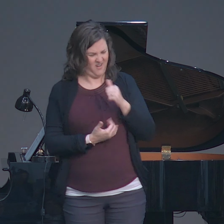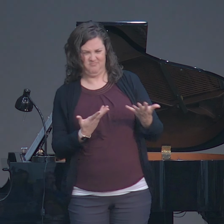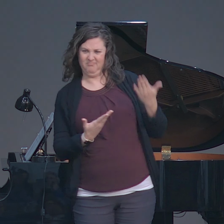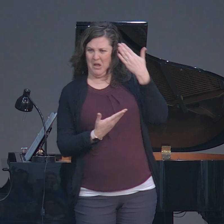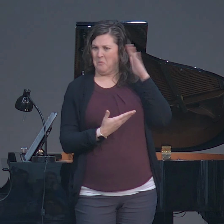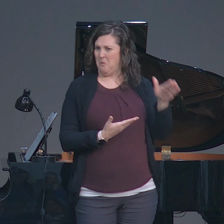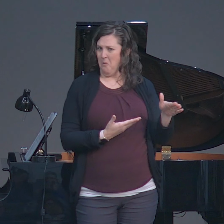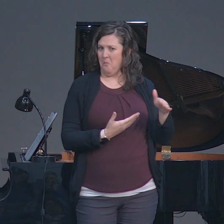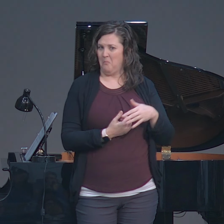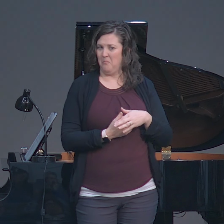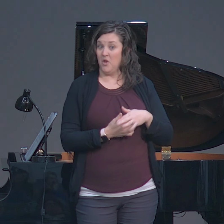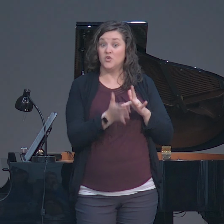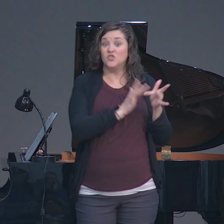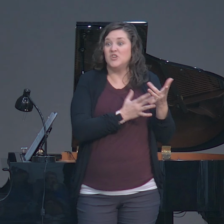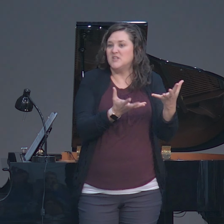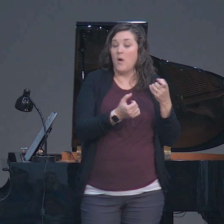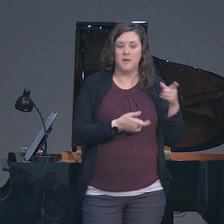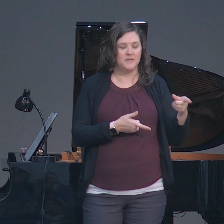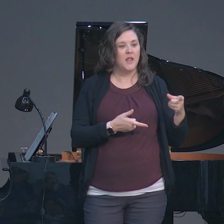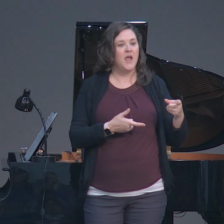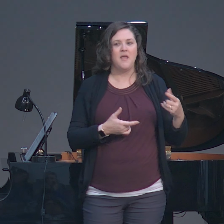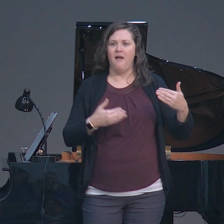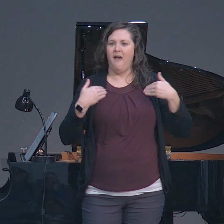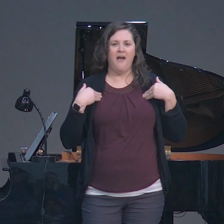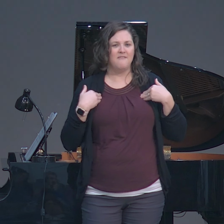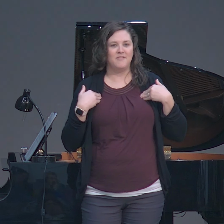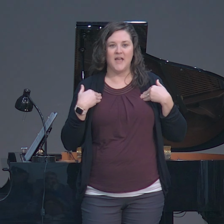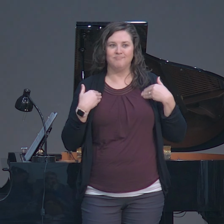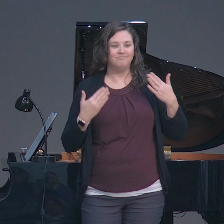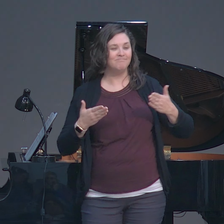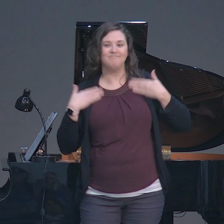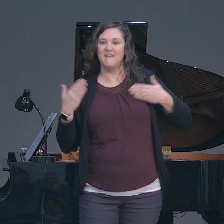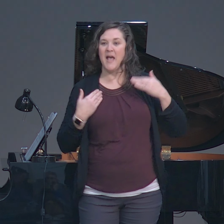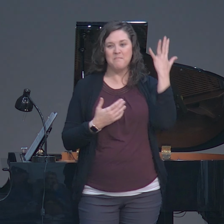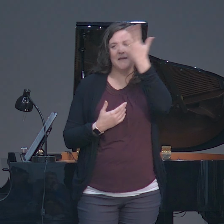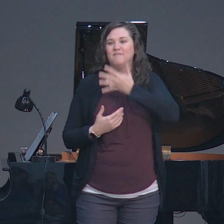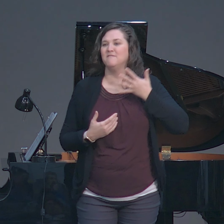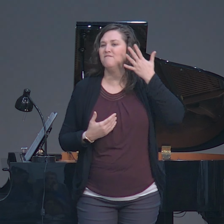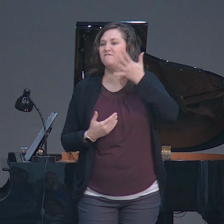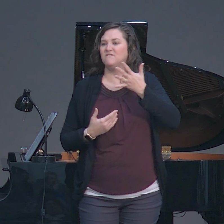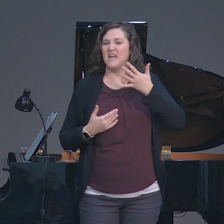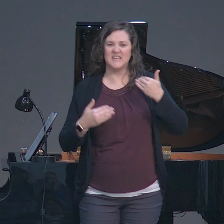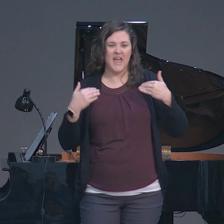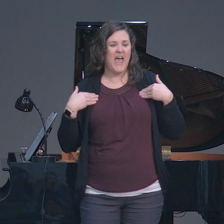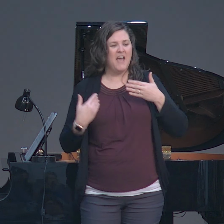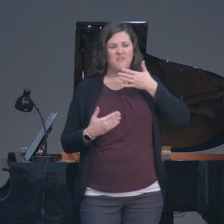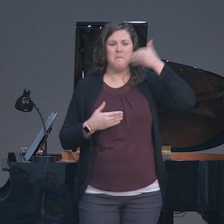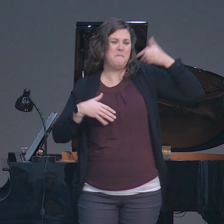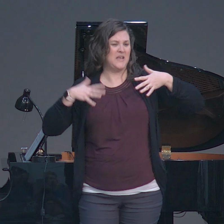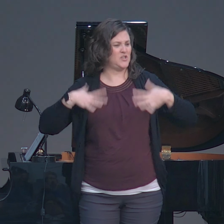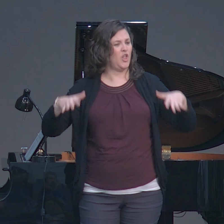he wanted them to put on their best face, to put on their best clothes, to walk with their shoulders back and their head